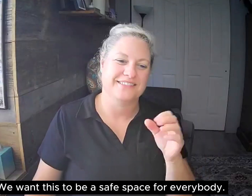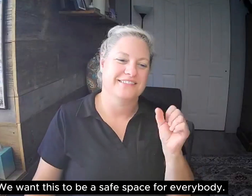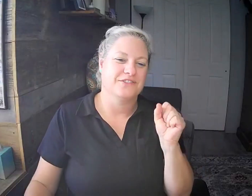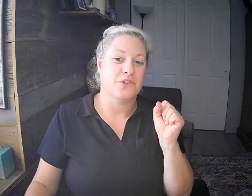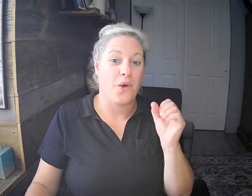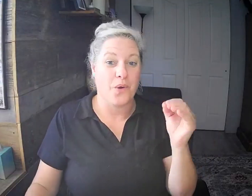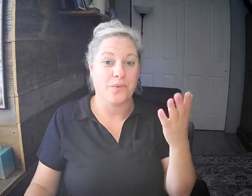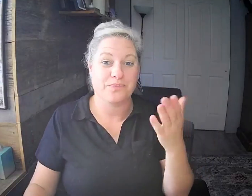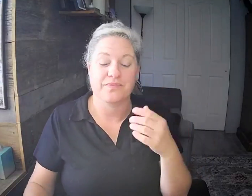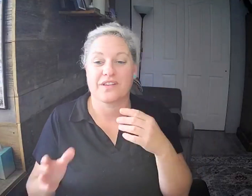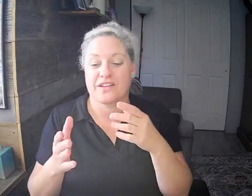everybody.